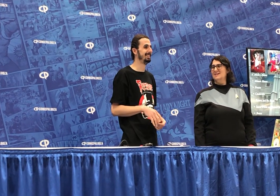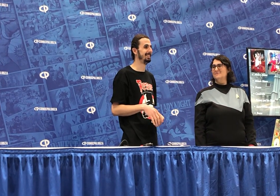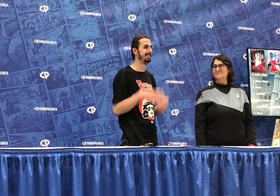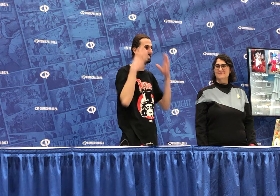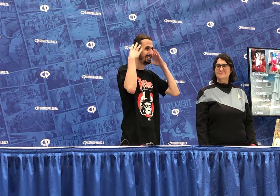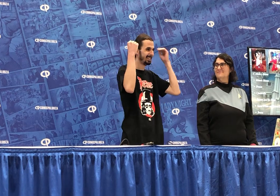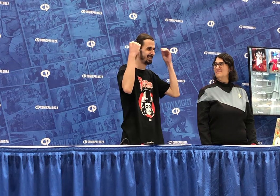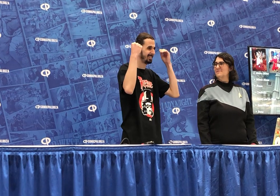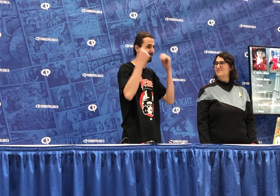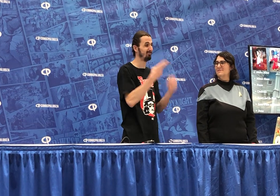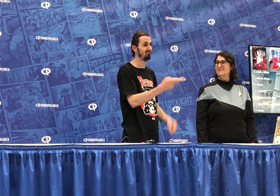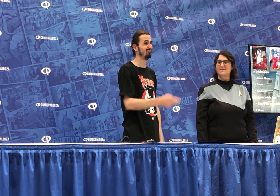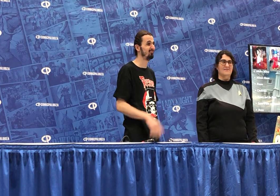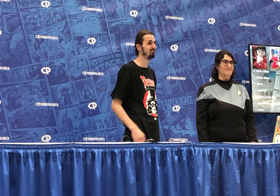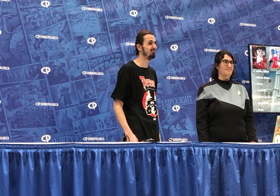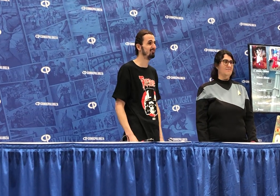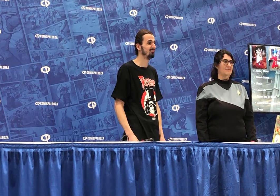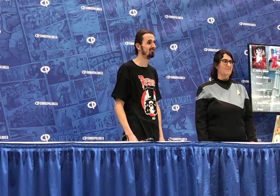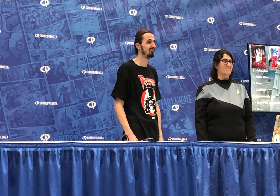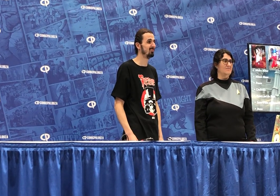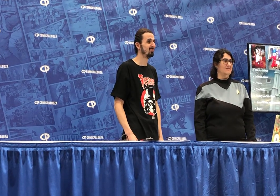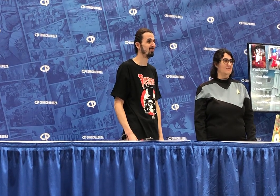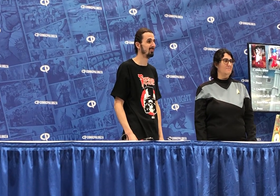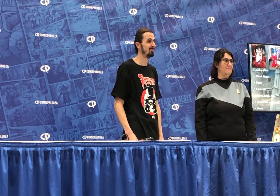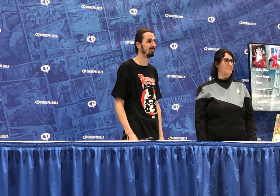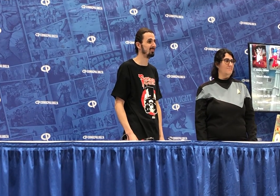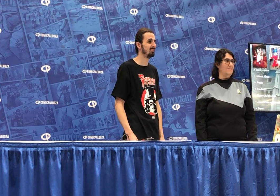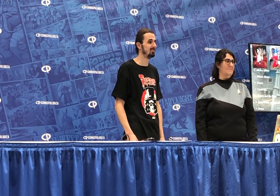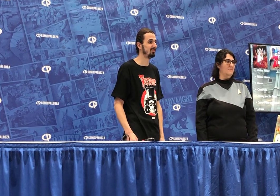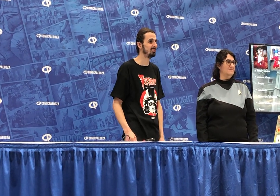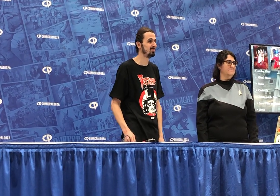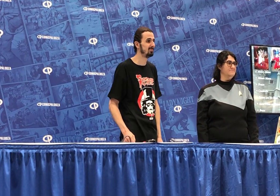for sure. All right.